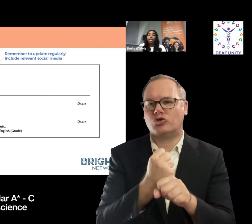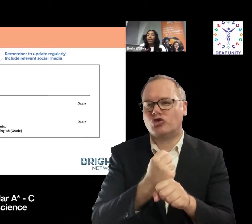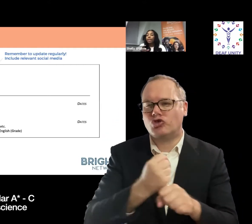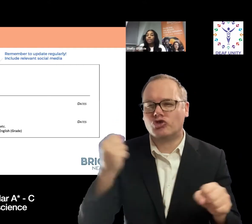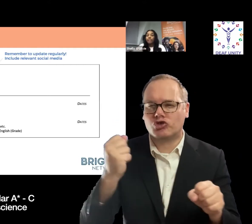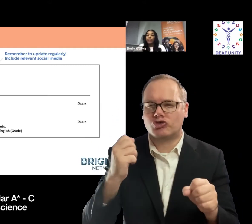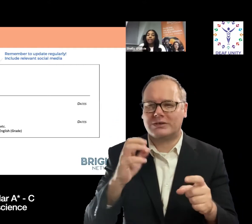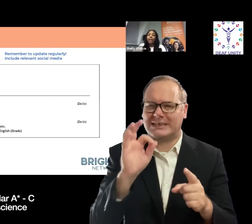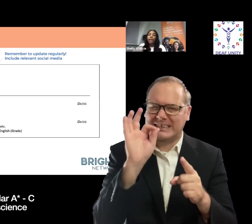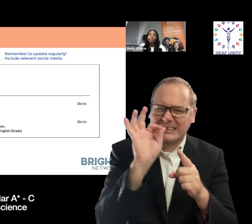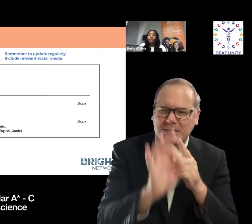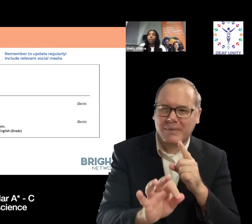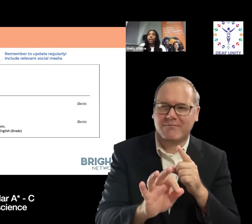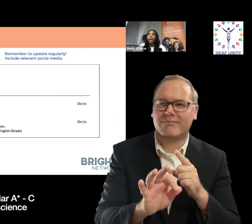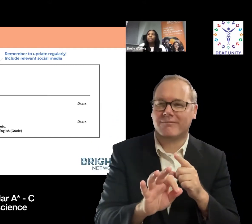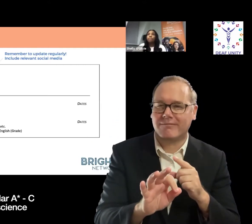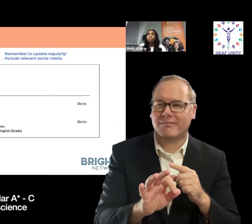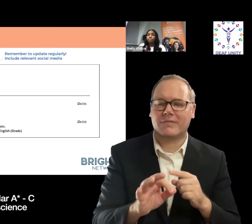particular A to C,